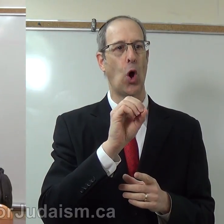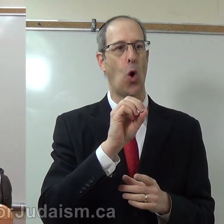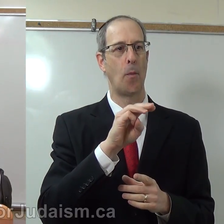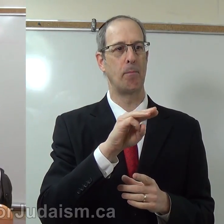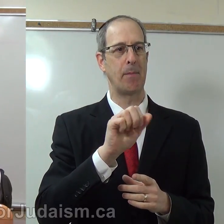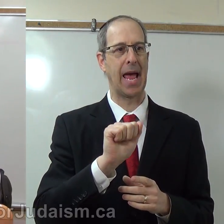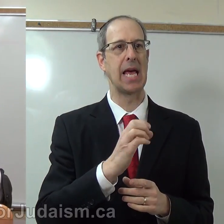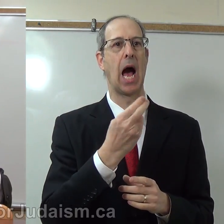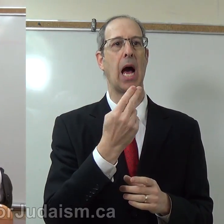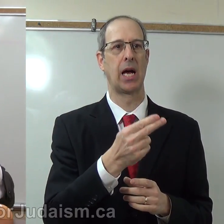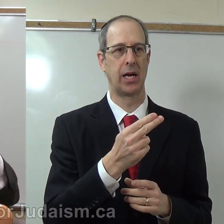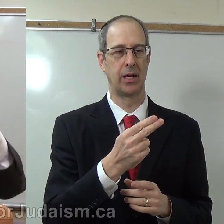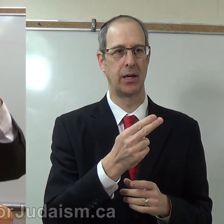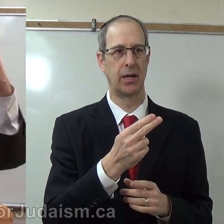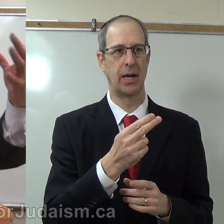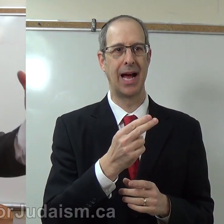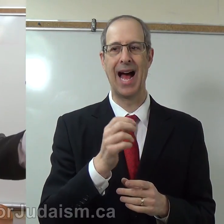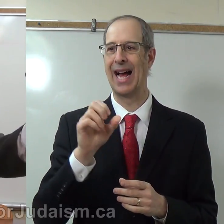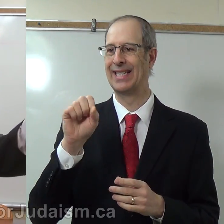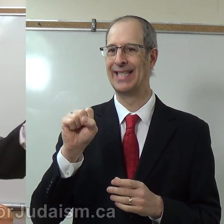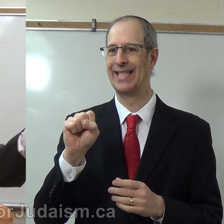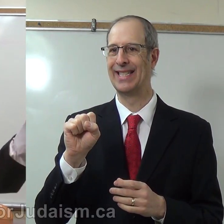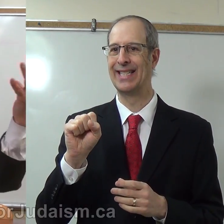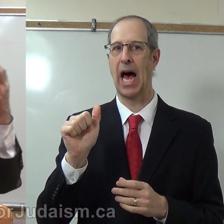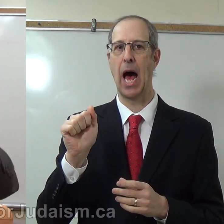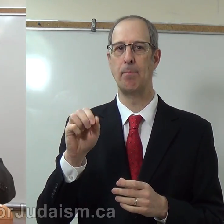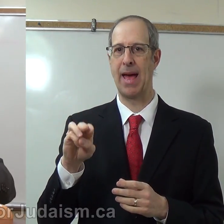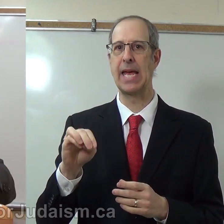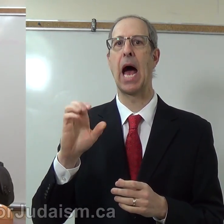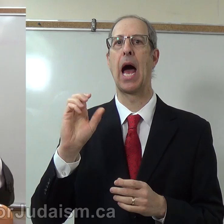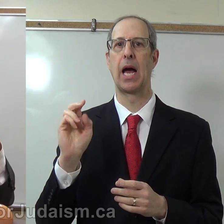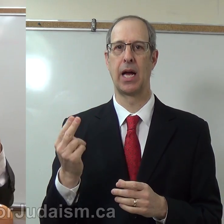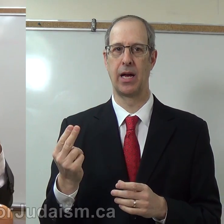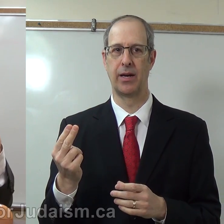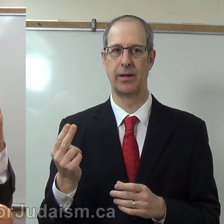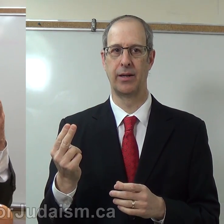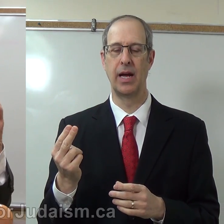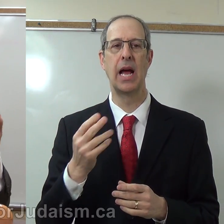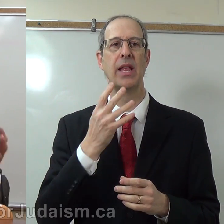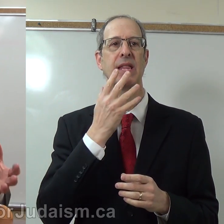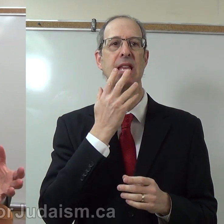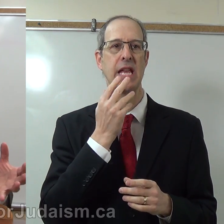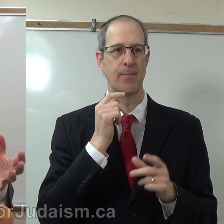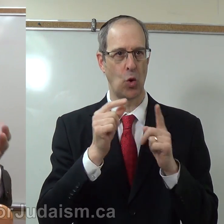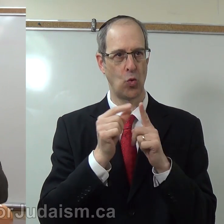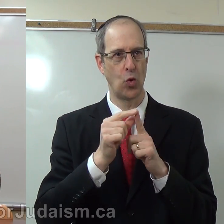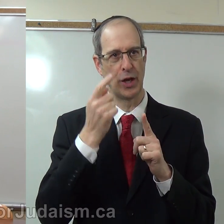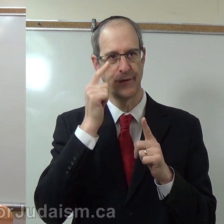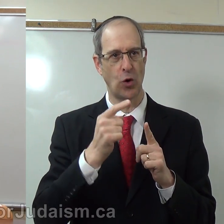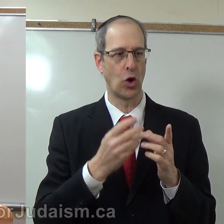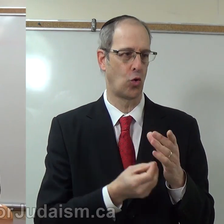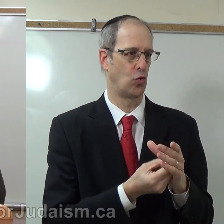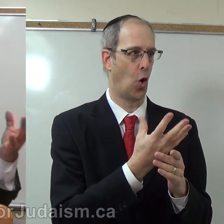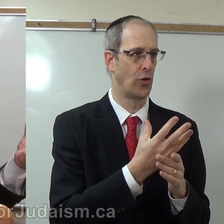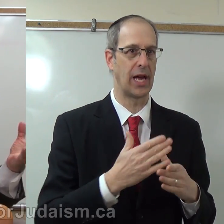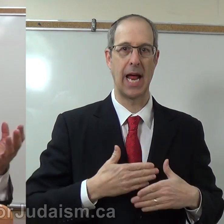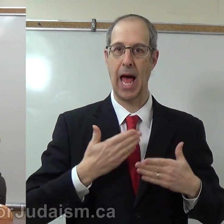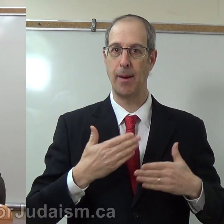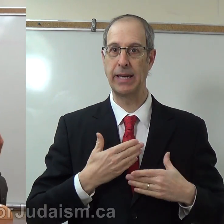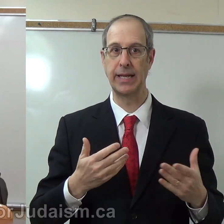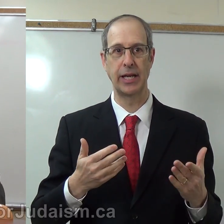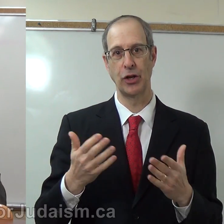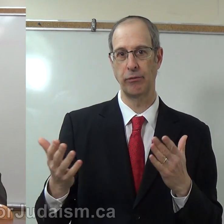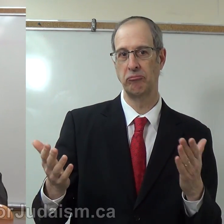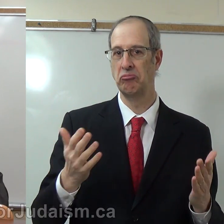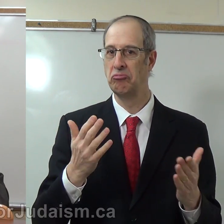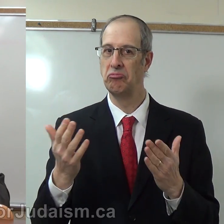happiness is tzomeach. So, the Hebrew words for growth and happiness are really